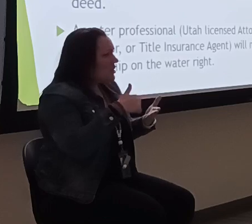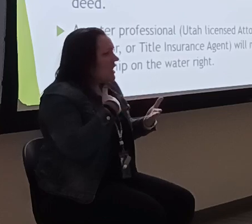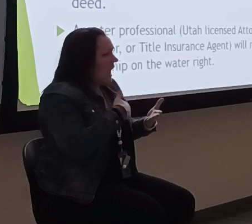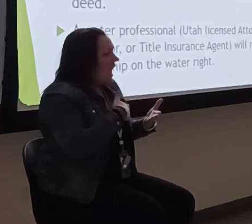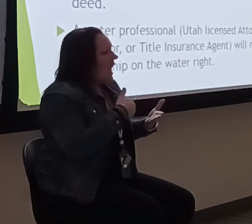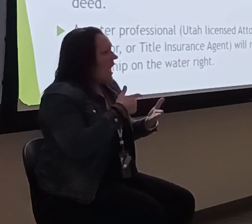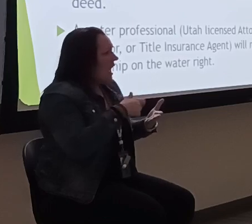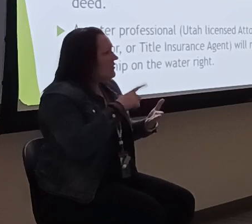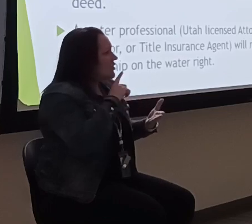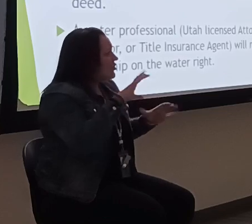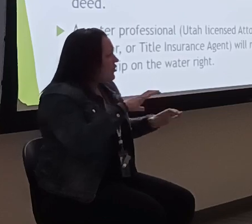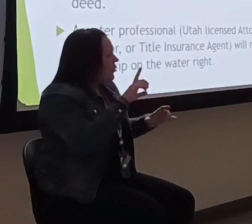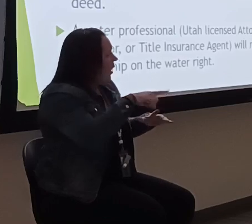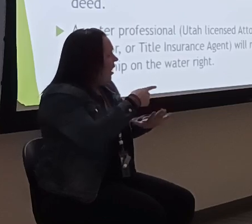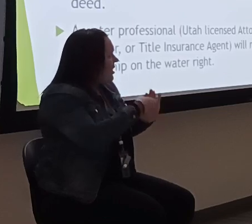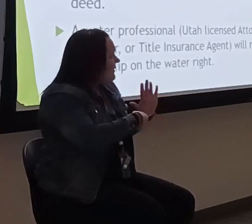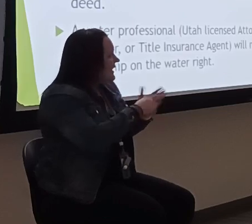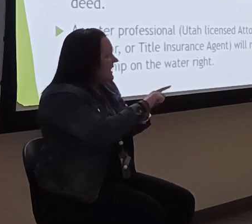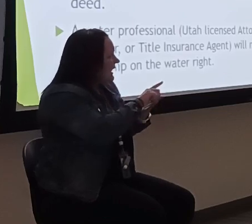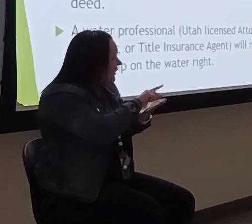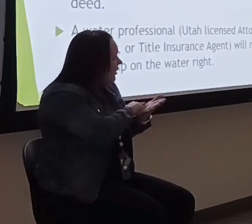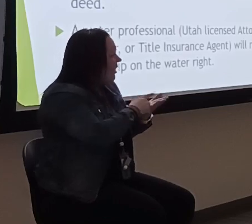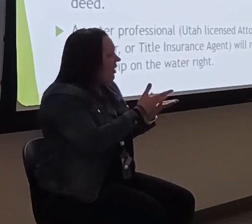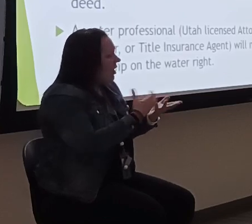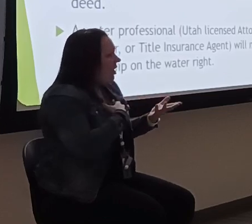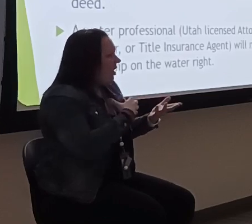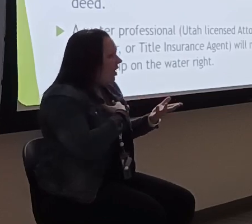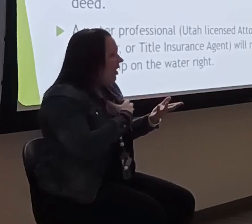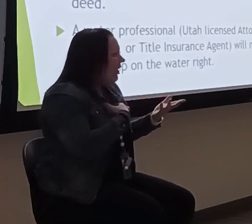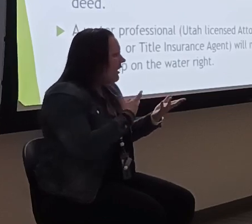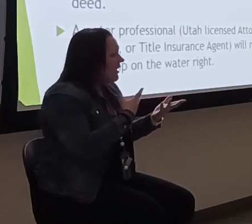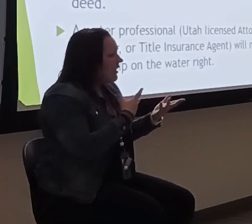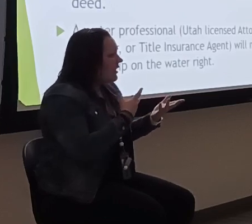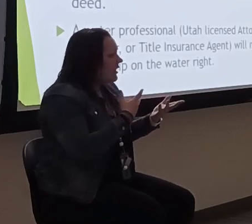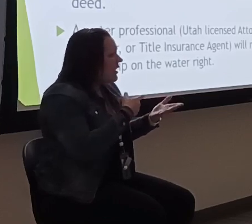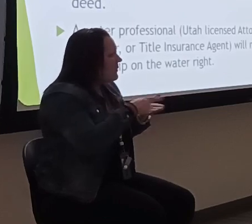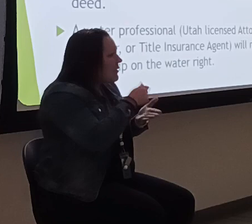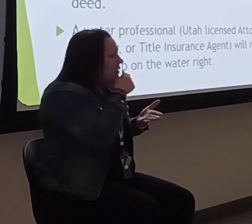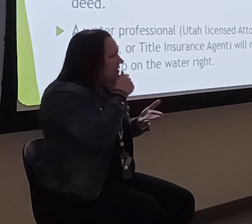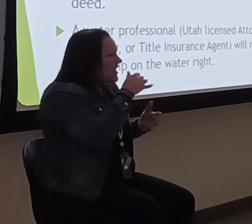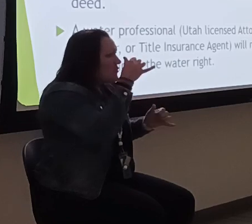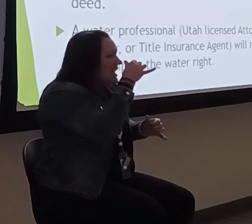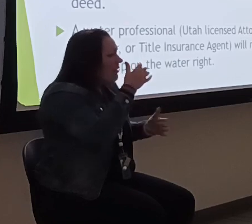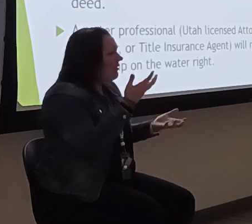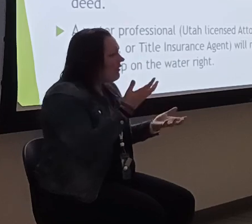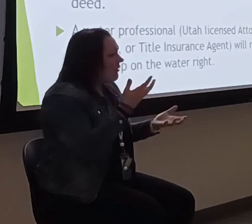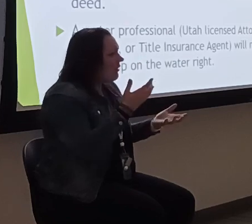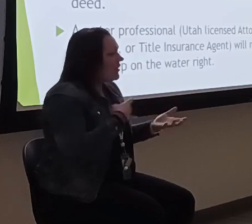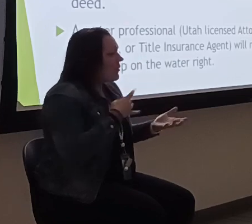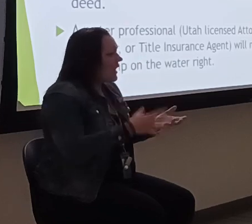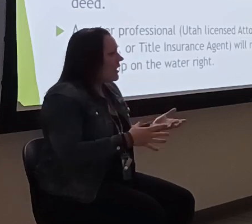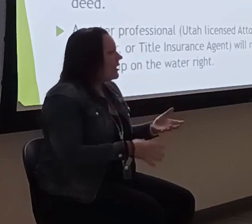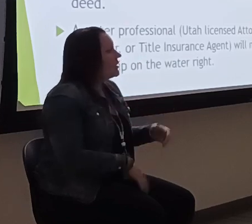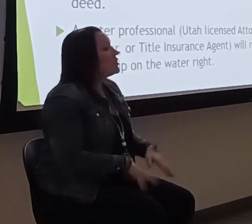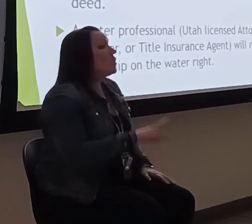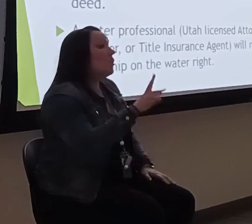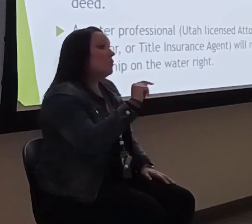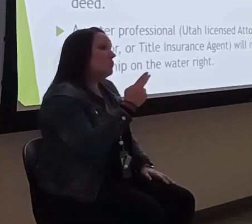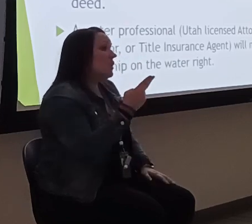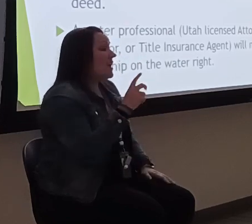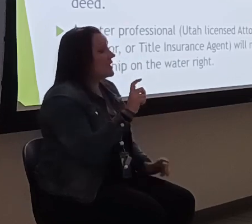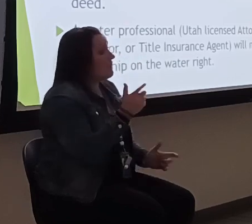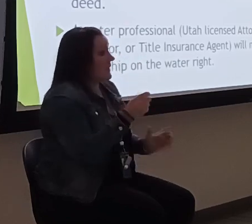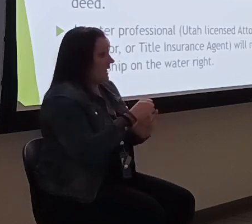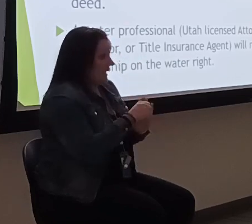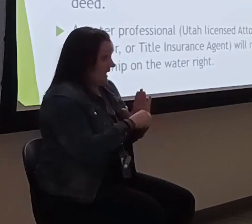do the bureaucracy of the state and pay privately for it? It's ridiculous. Well, Utah's a big state.